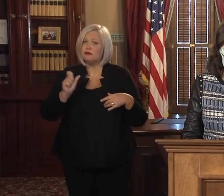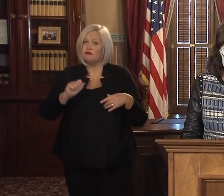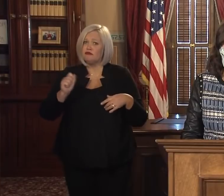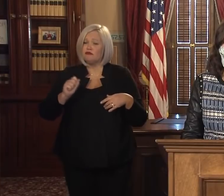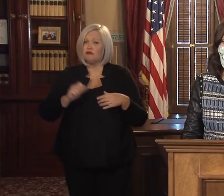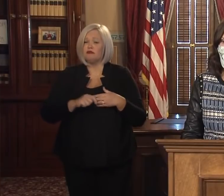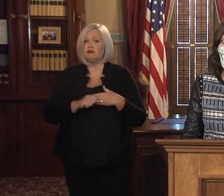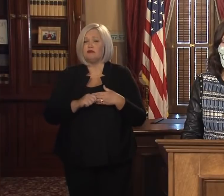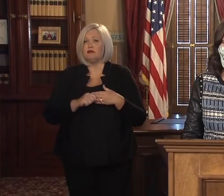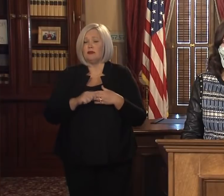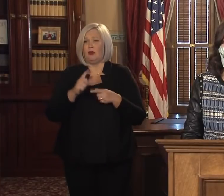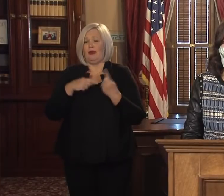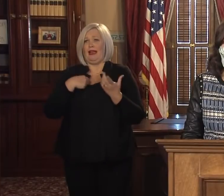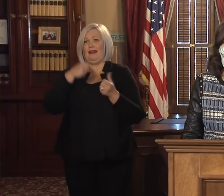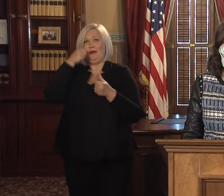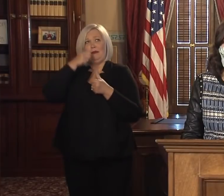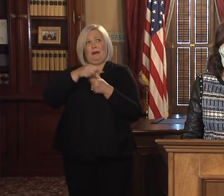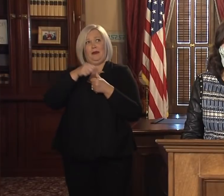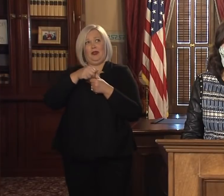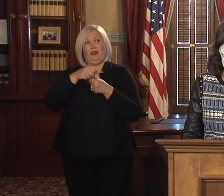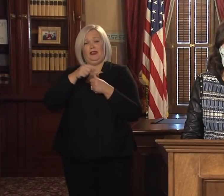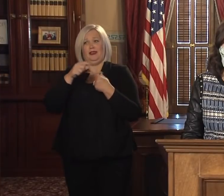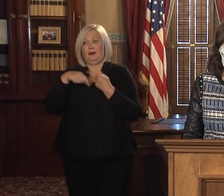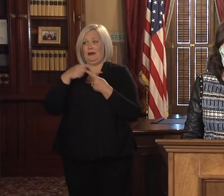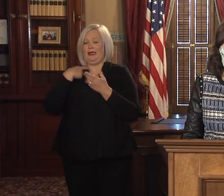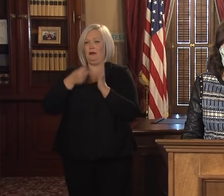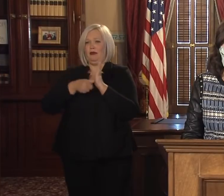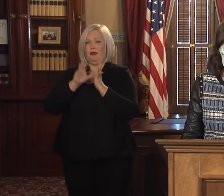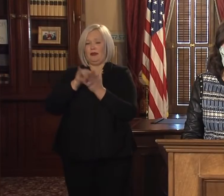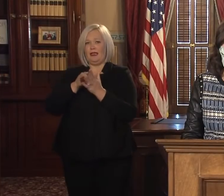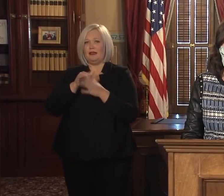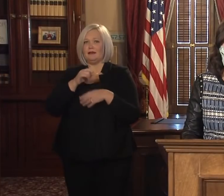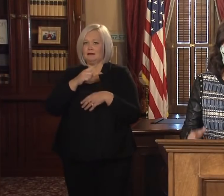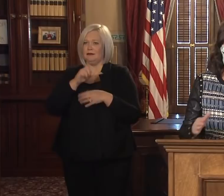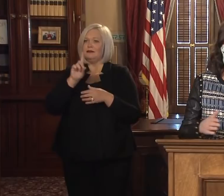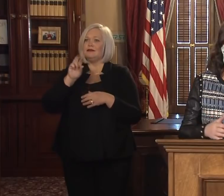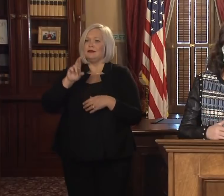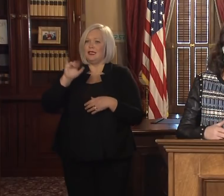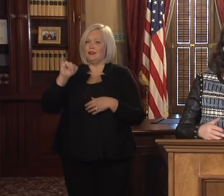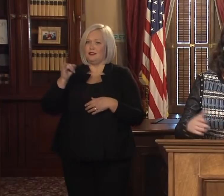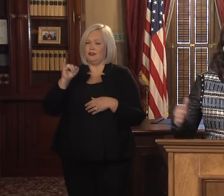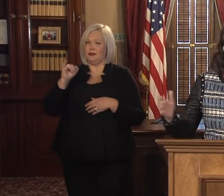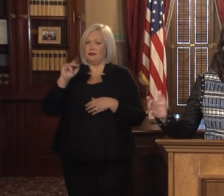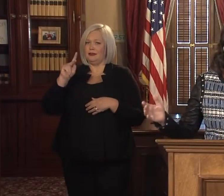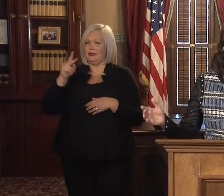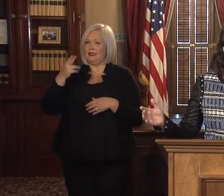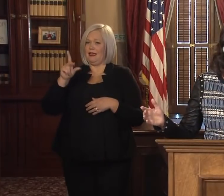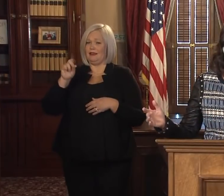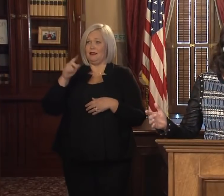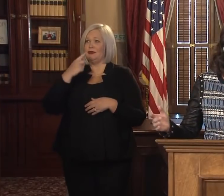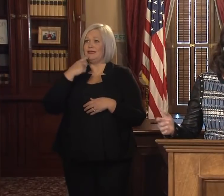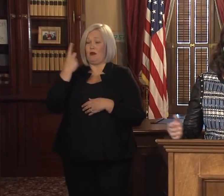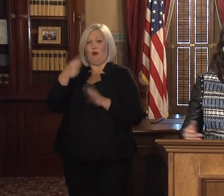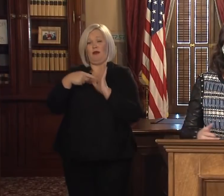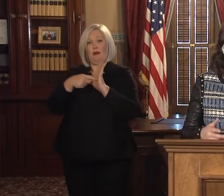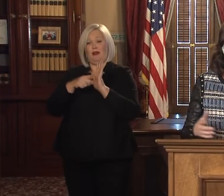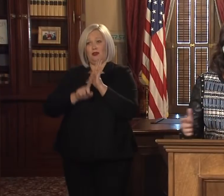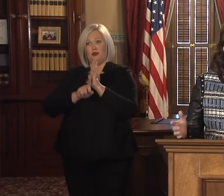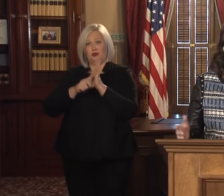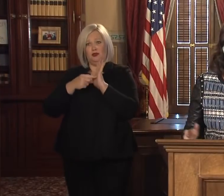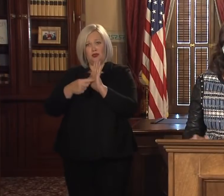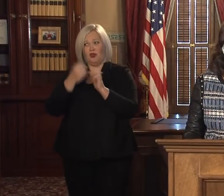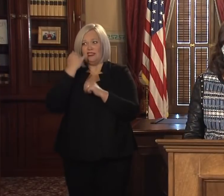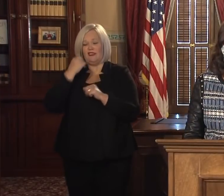really stuck with me as we covered it was that she acknowledged there's a model that shows if this